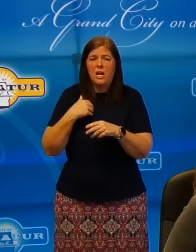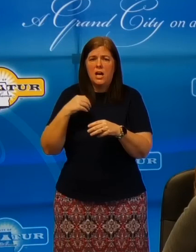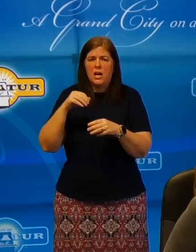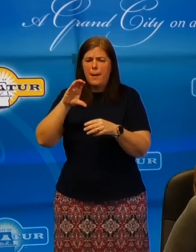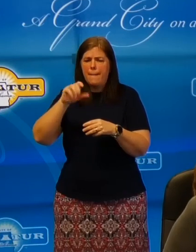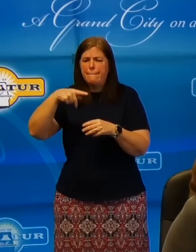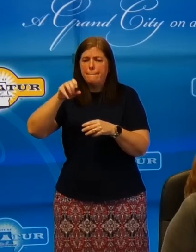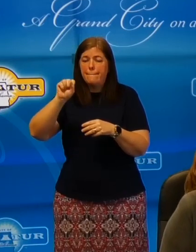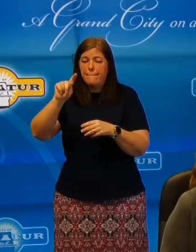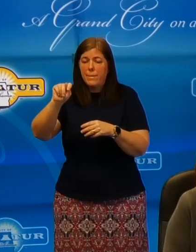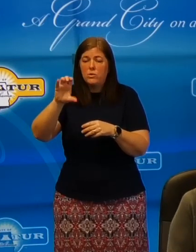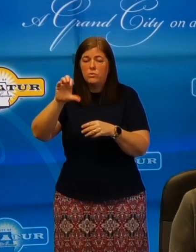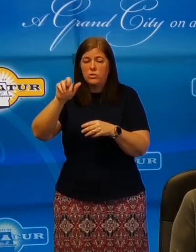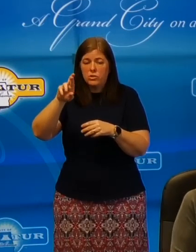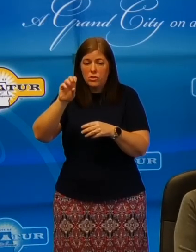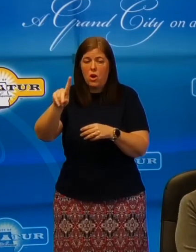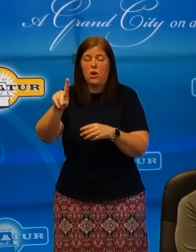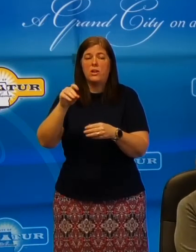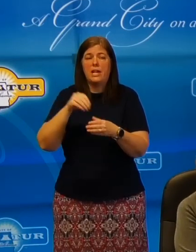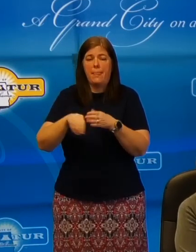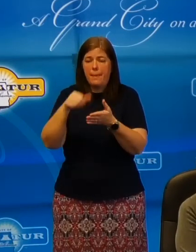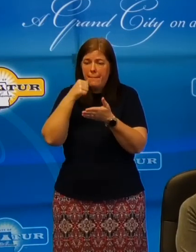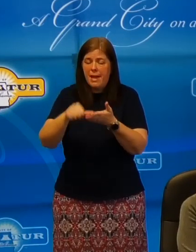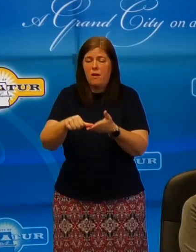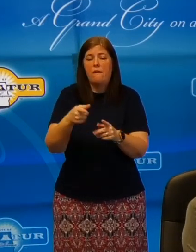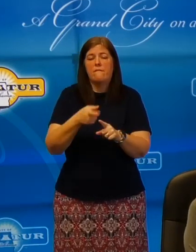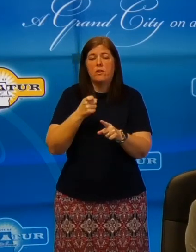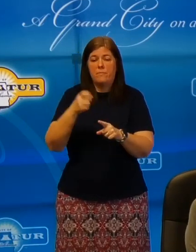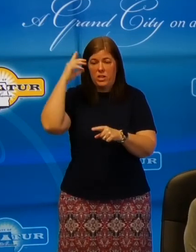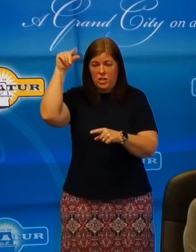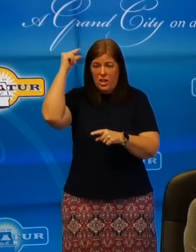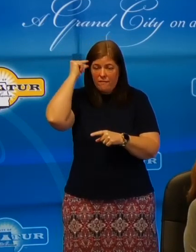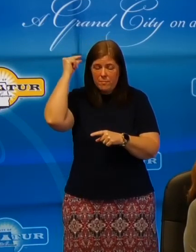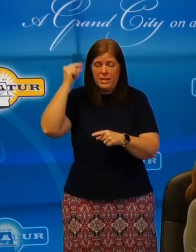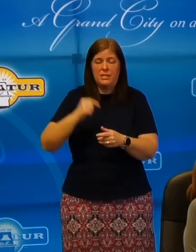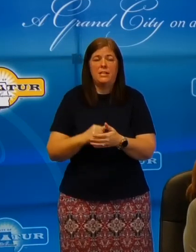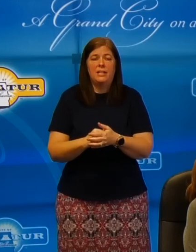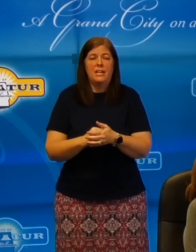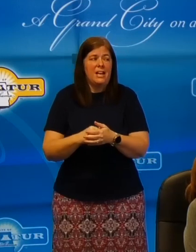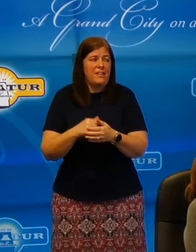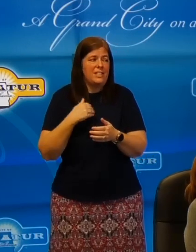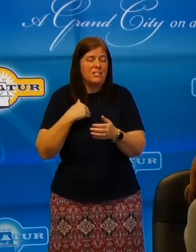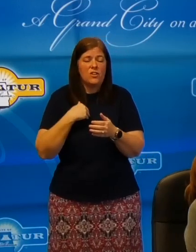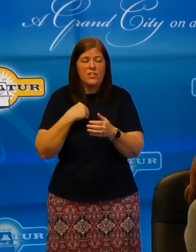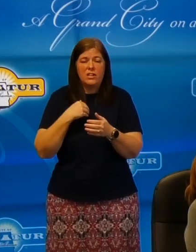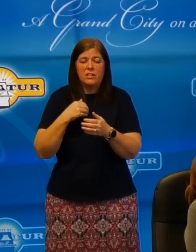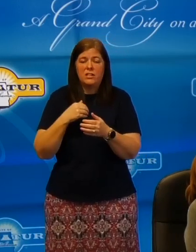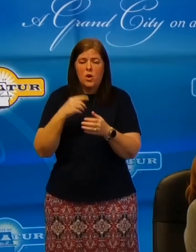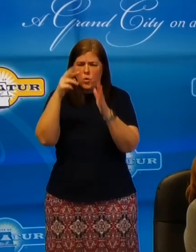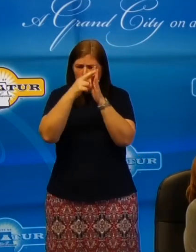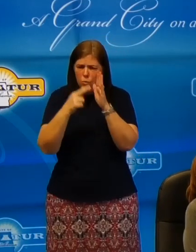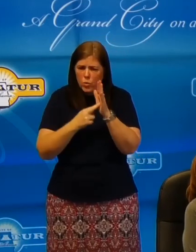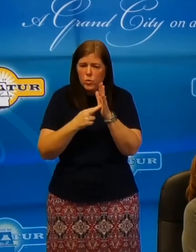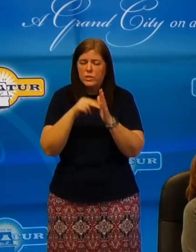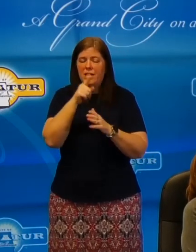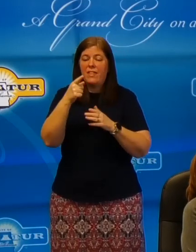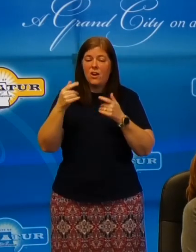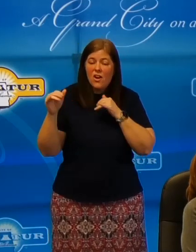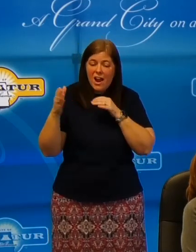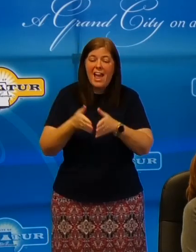from the federal government. And these are the guidelines that the president and the task force are asking us to go by. And we as